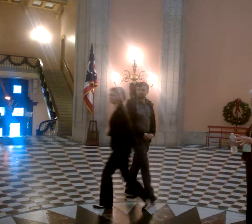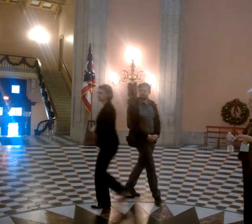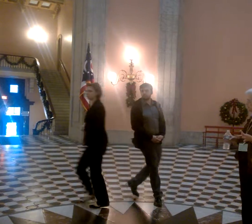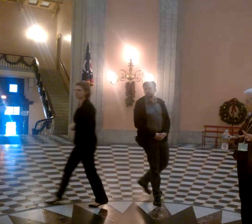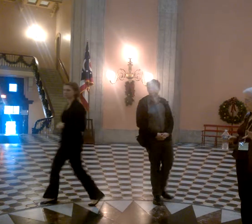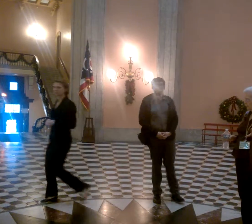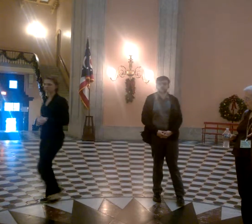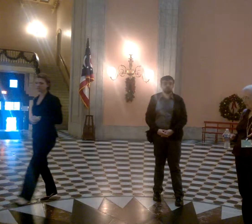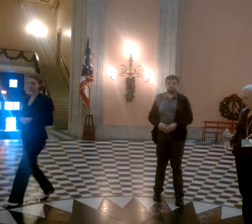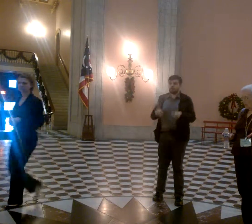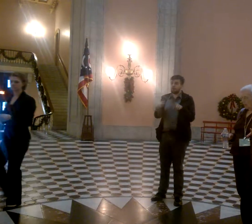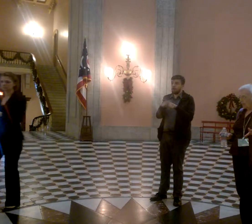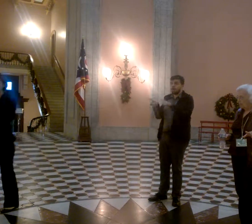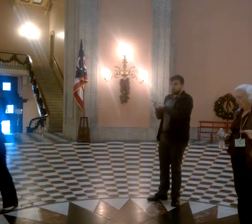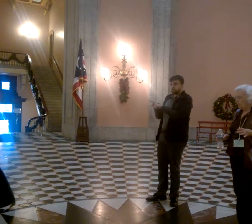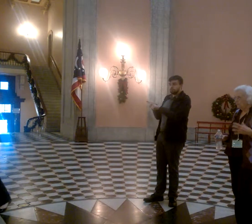because